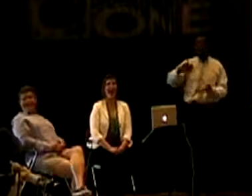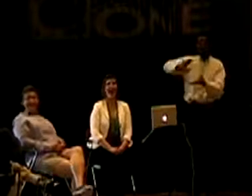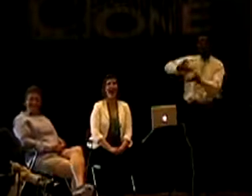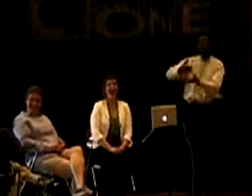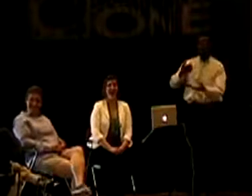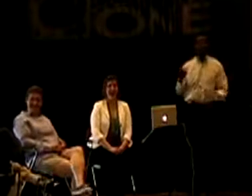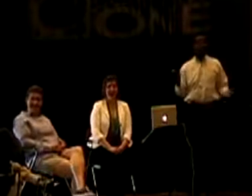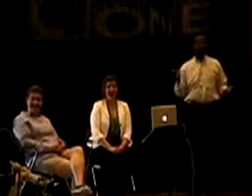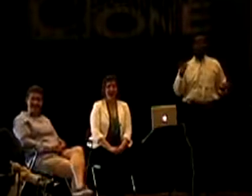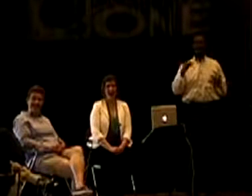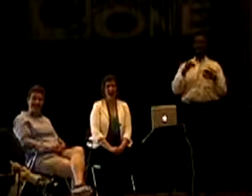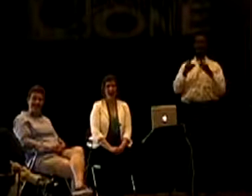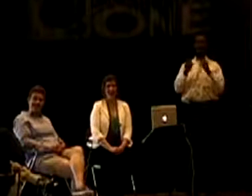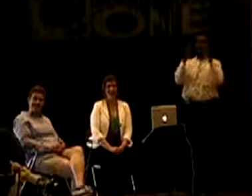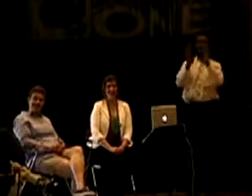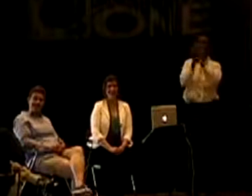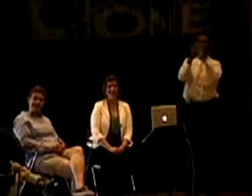like music? You know,